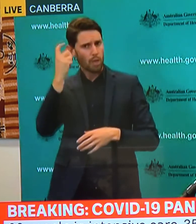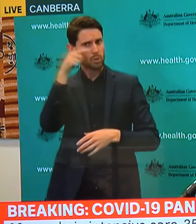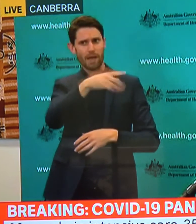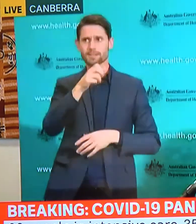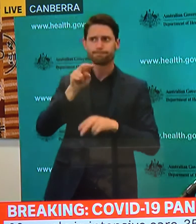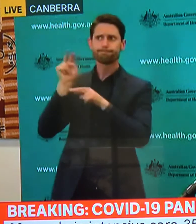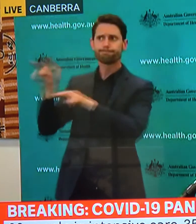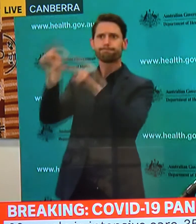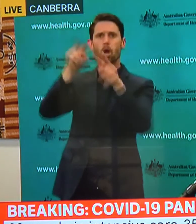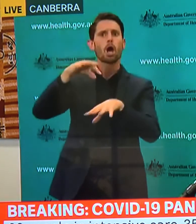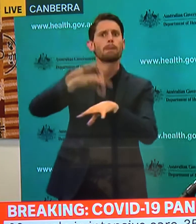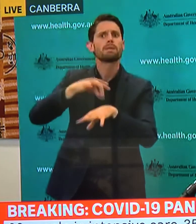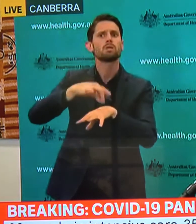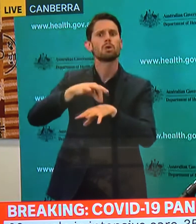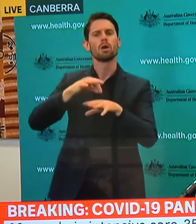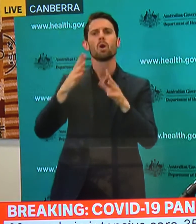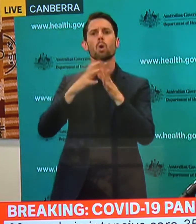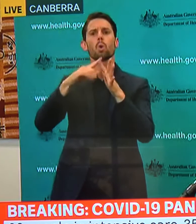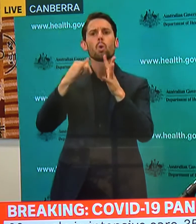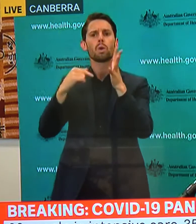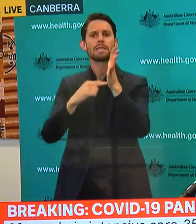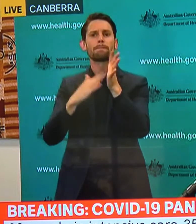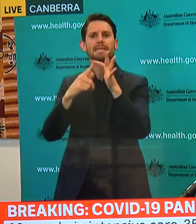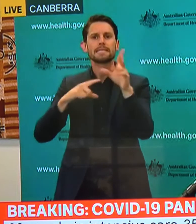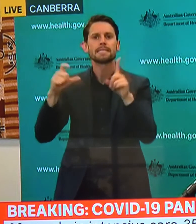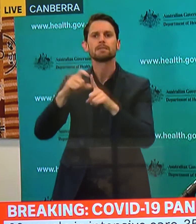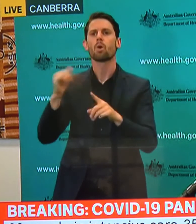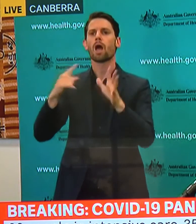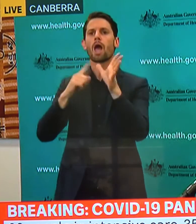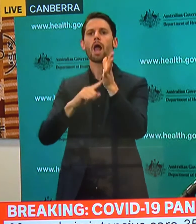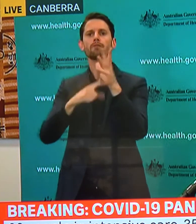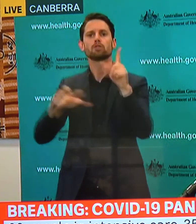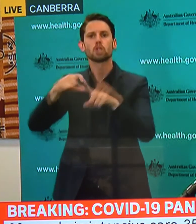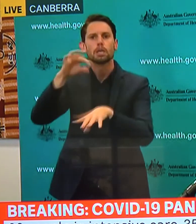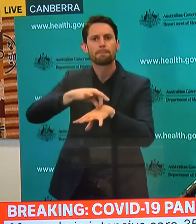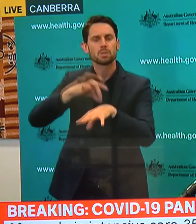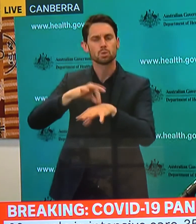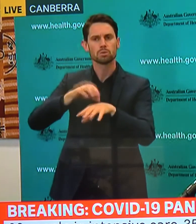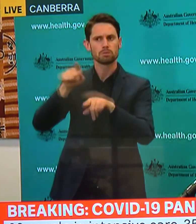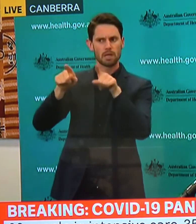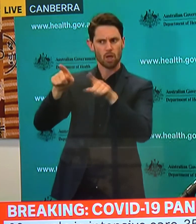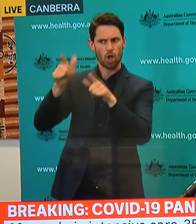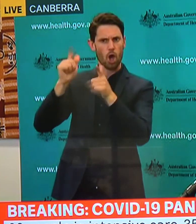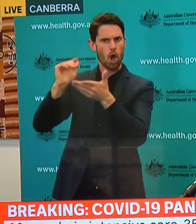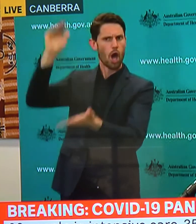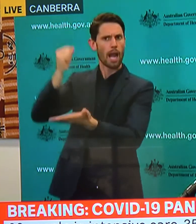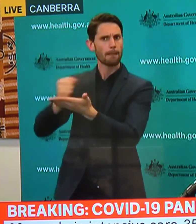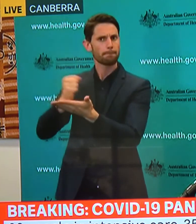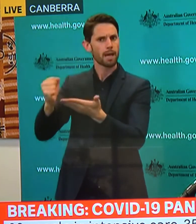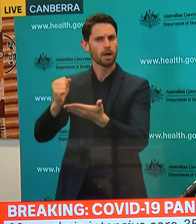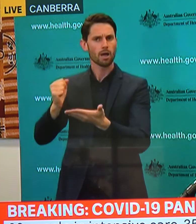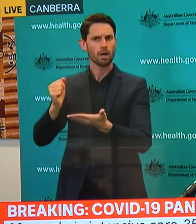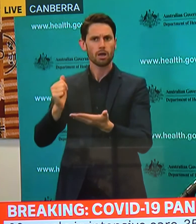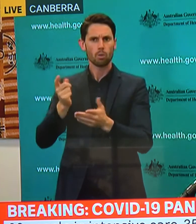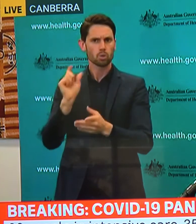in Westmead and overseas it's become a much bigger problem with outbreaks in hospitals. What advice are you giving on how to better prevent that from